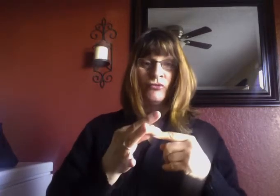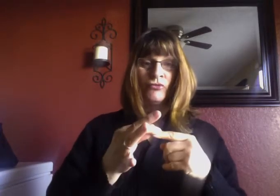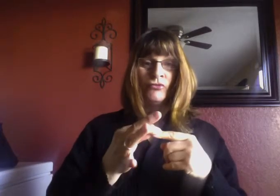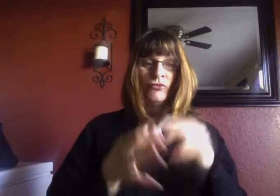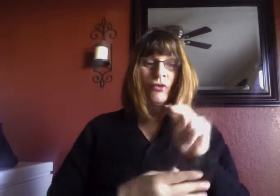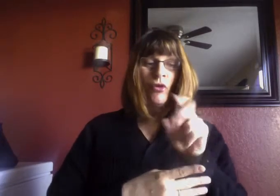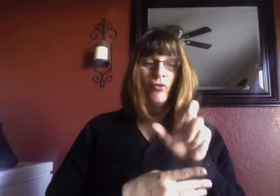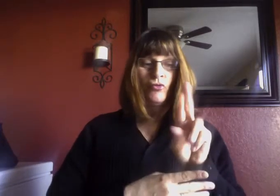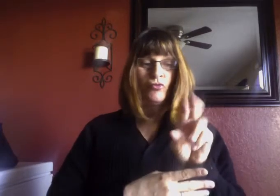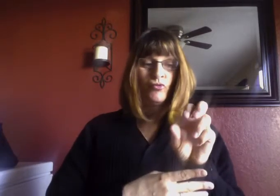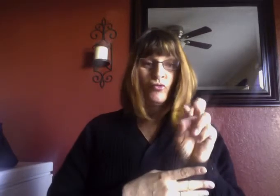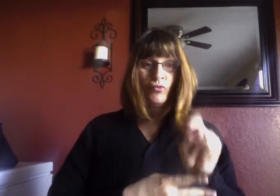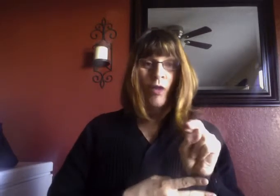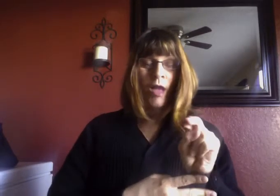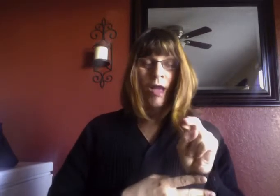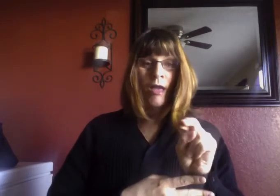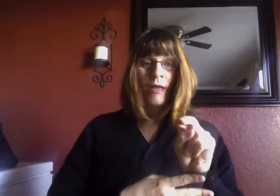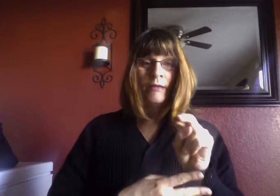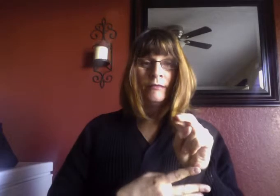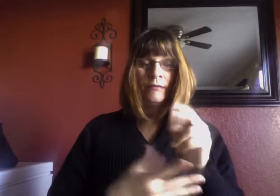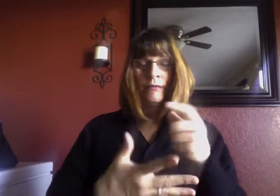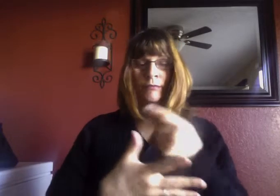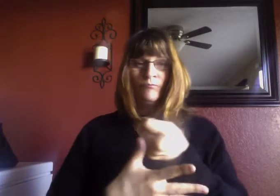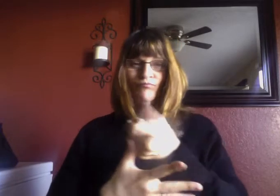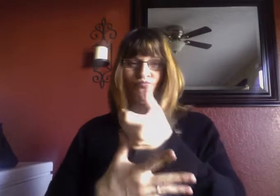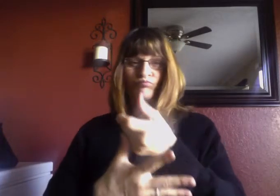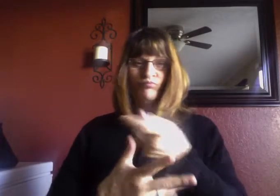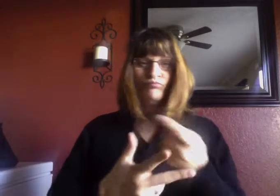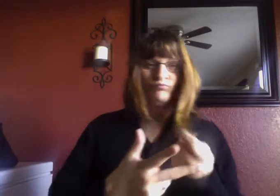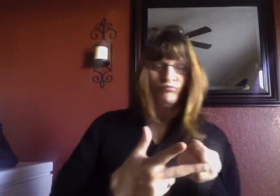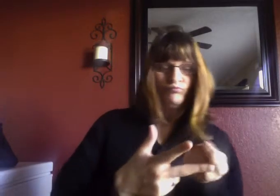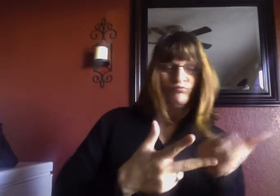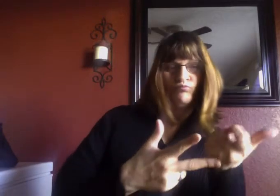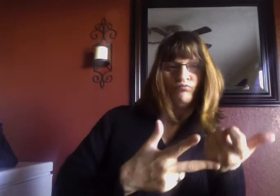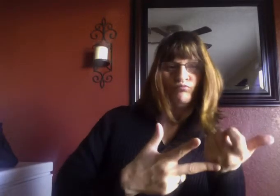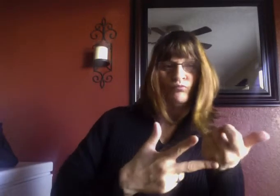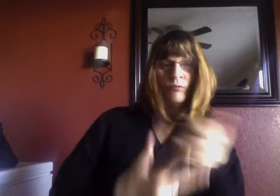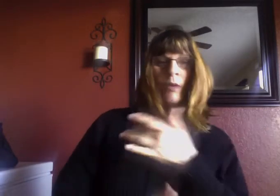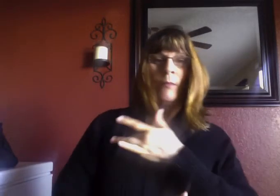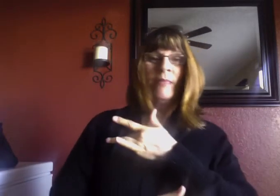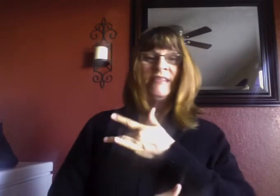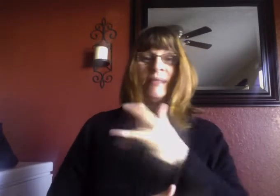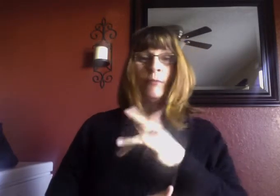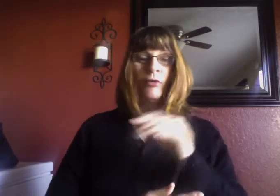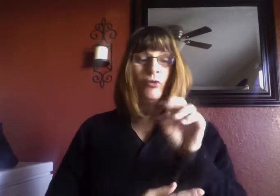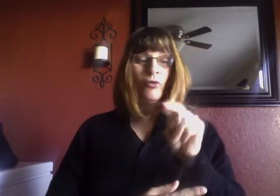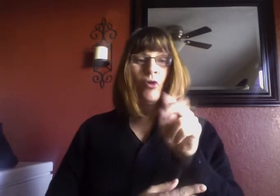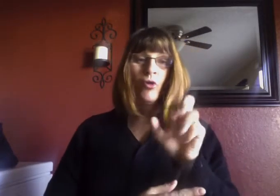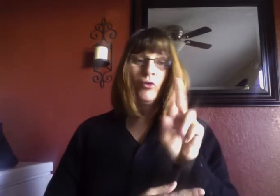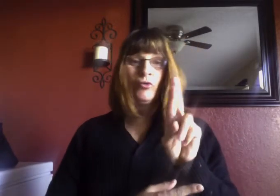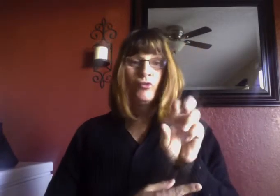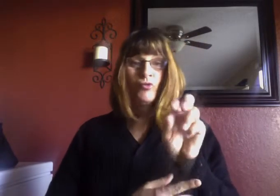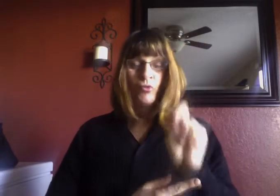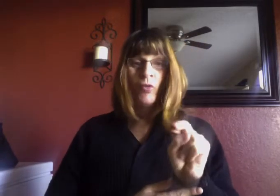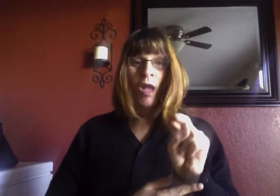neuron sends an impulse in this direction all the time, the way I've set it up with my